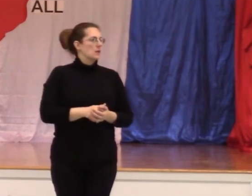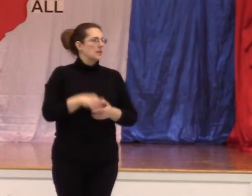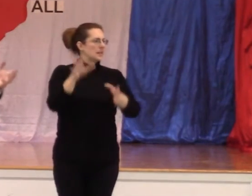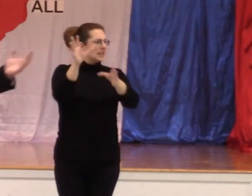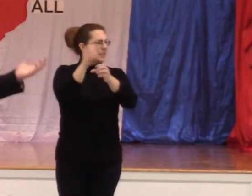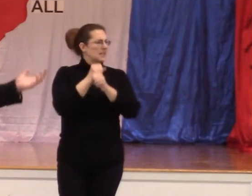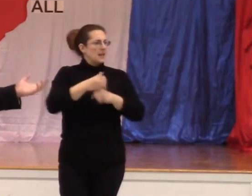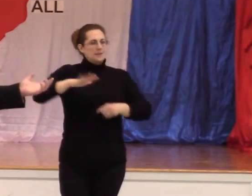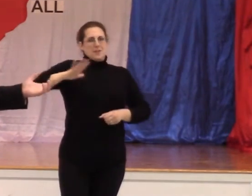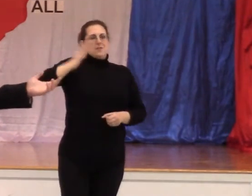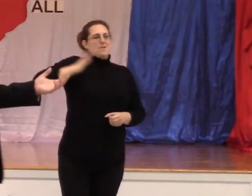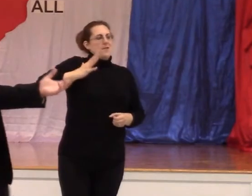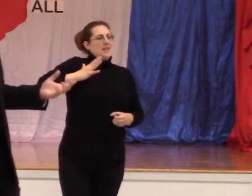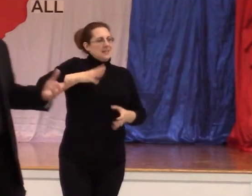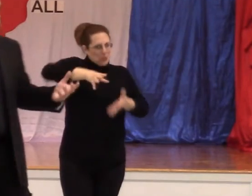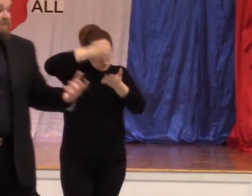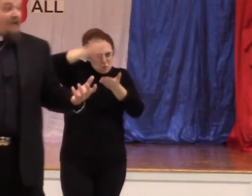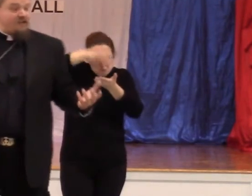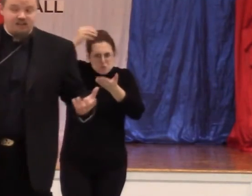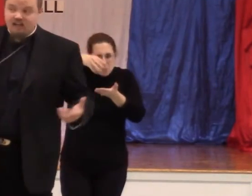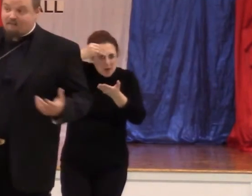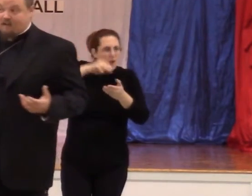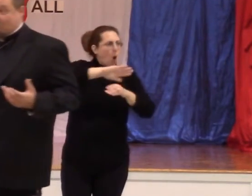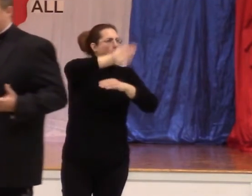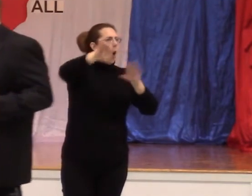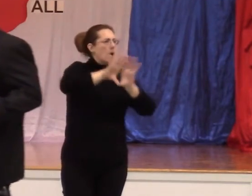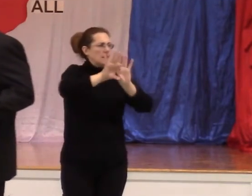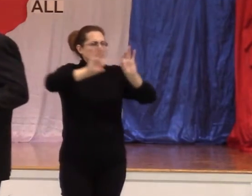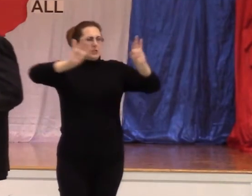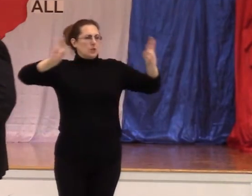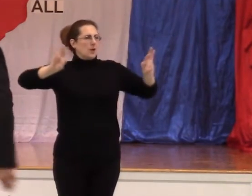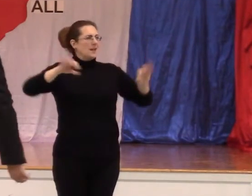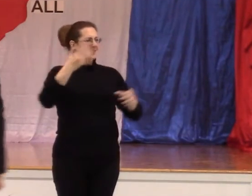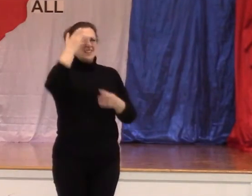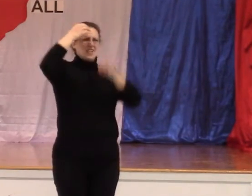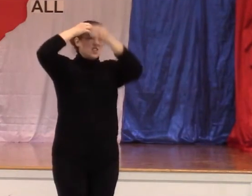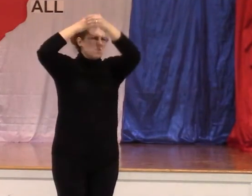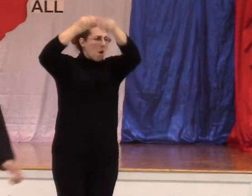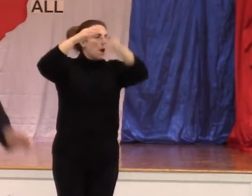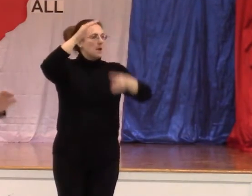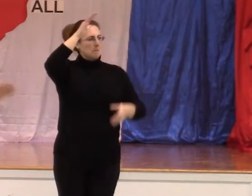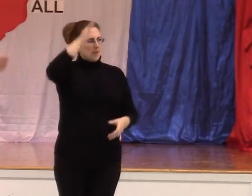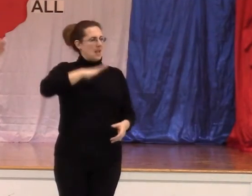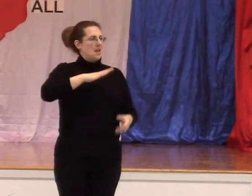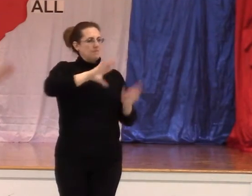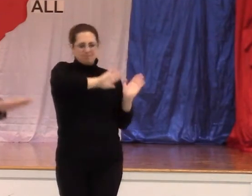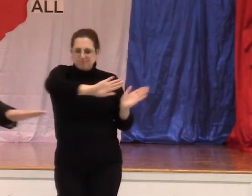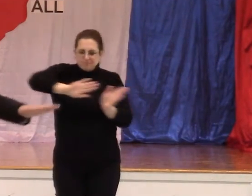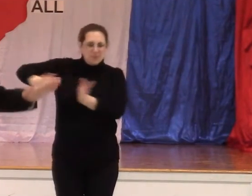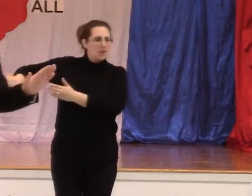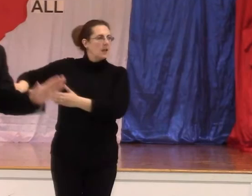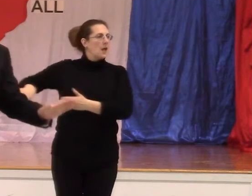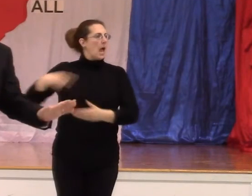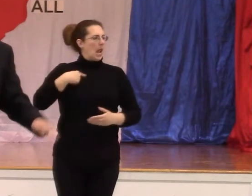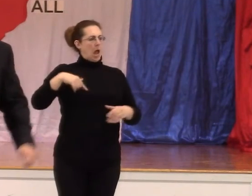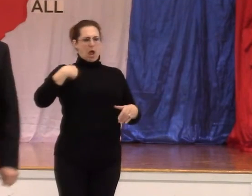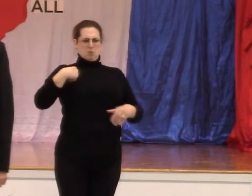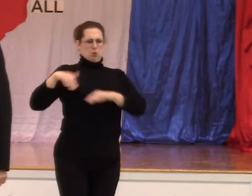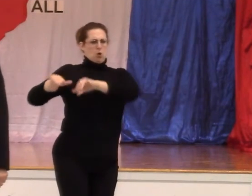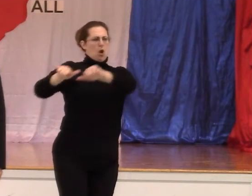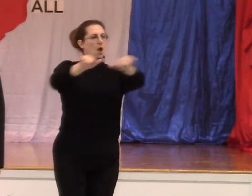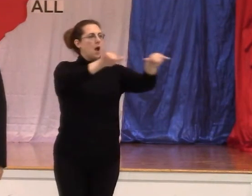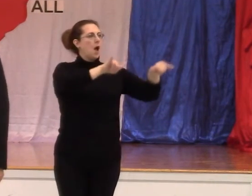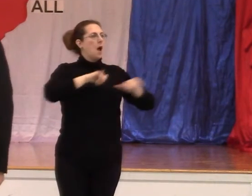his fancy learning, so to speak, and all of his PhDs, because he's a brilliant man, and he sets them aside because he's going to be